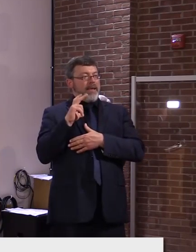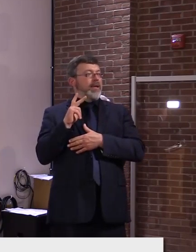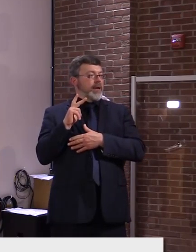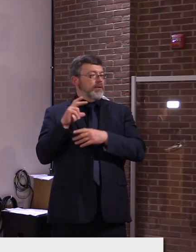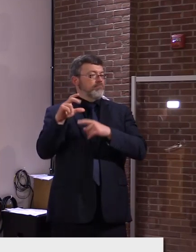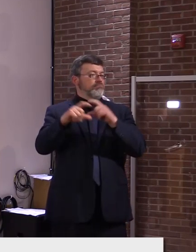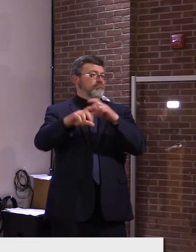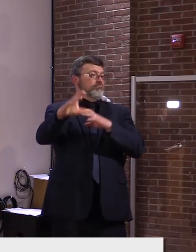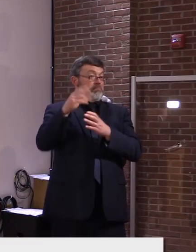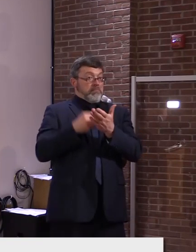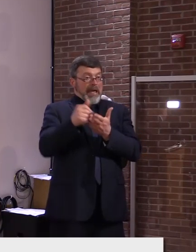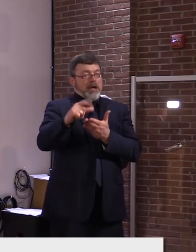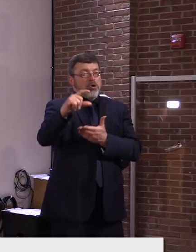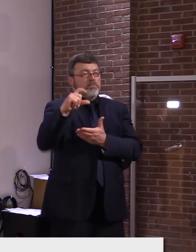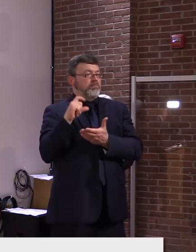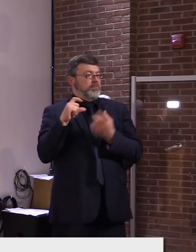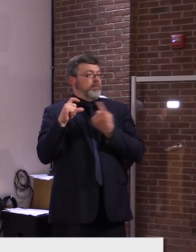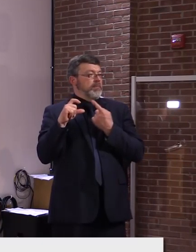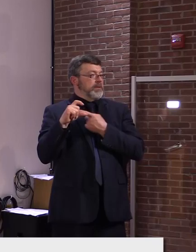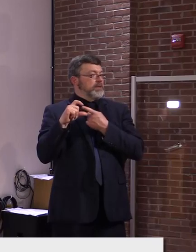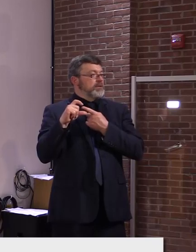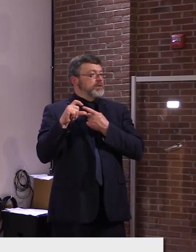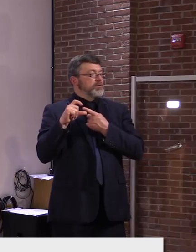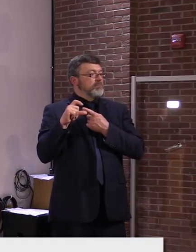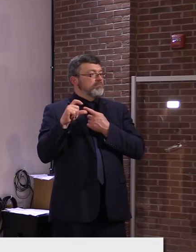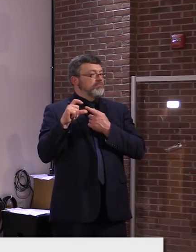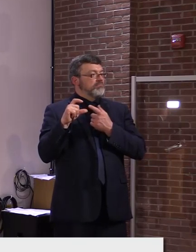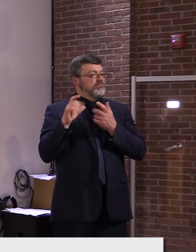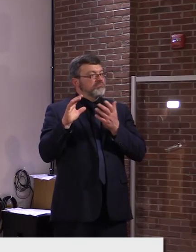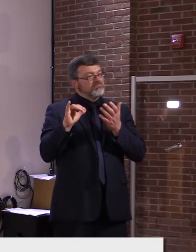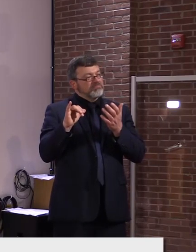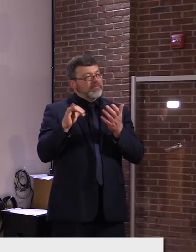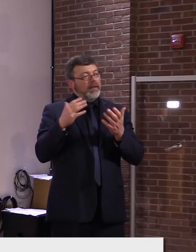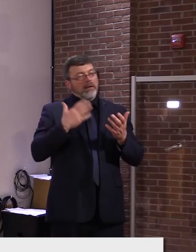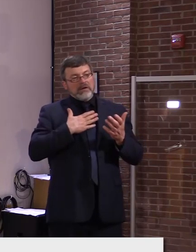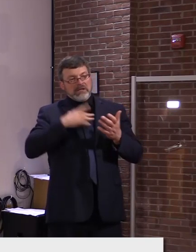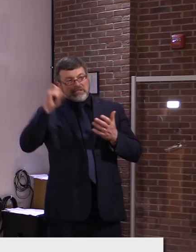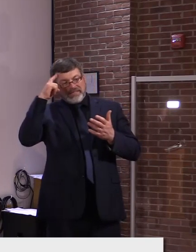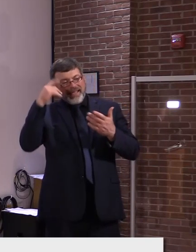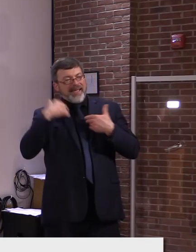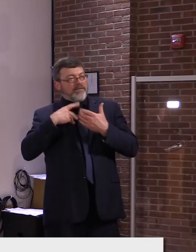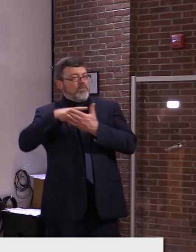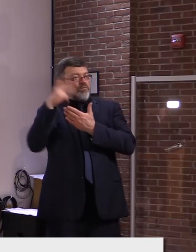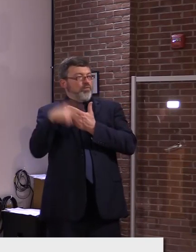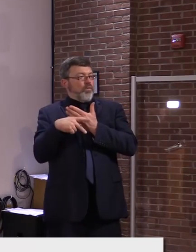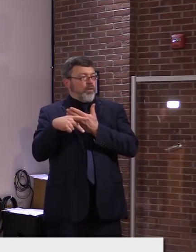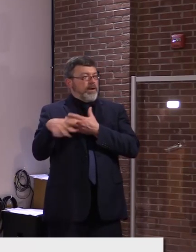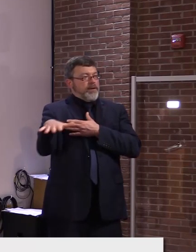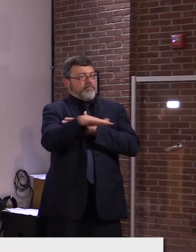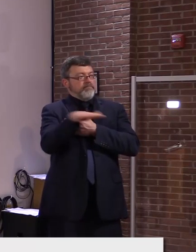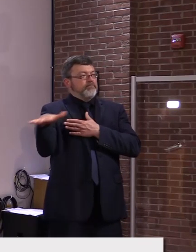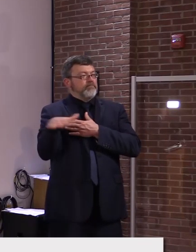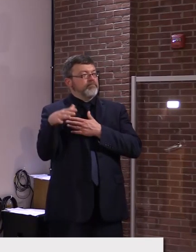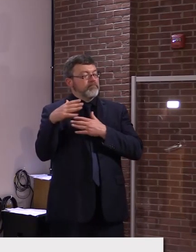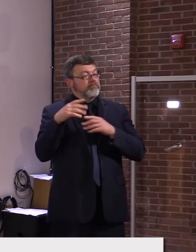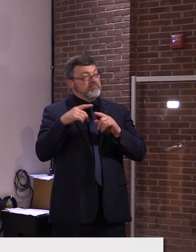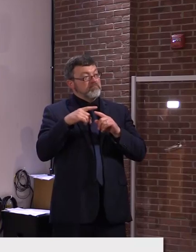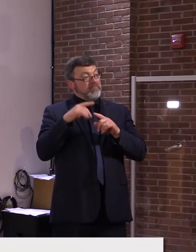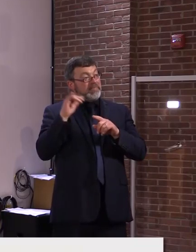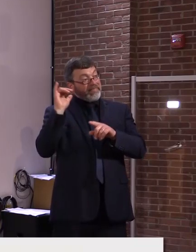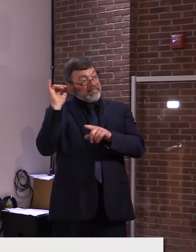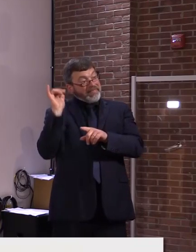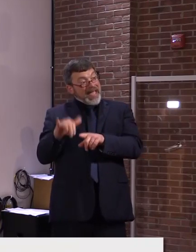over, and pretty soon people are competing for customers for vehicles, and I wouldn't see that there would be a need then.